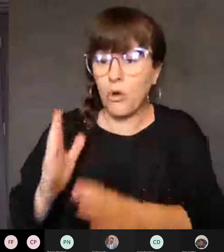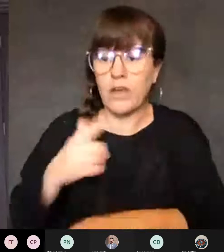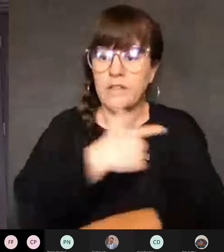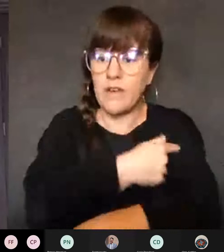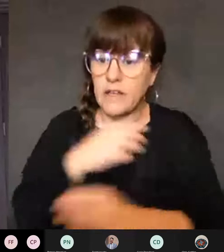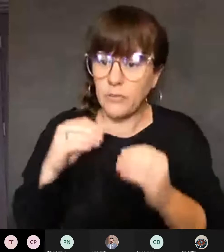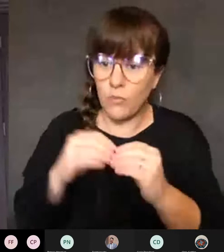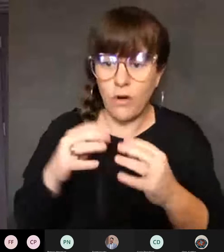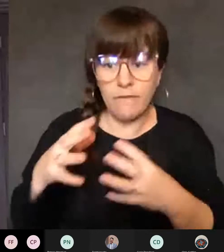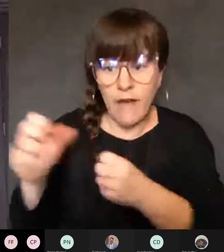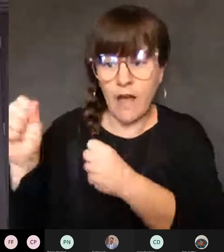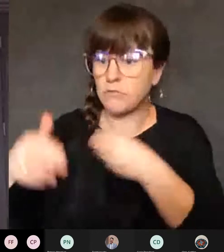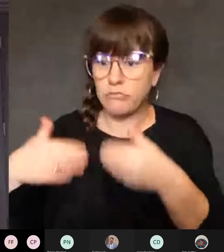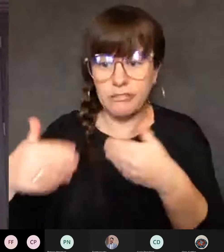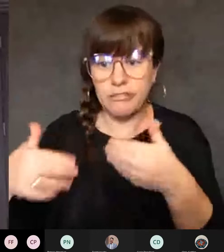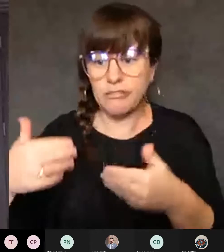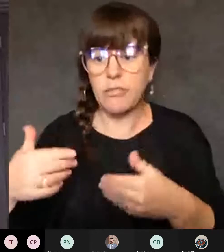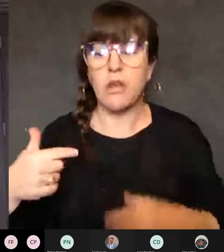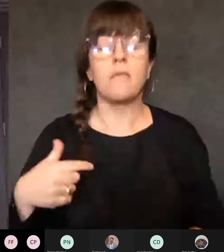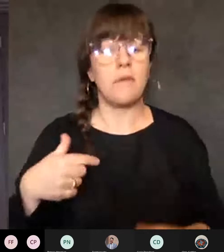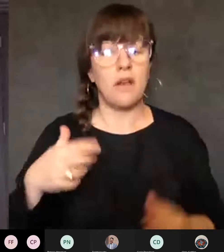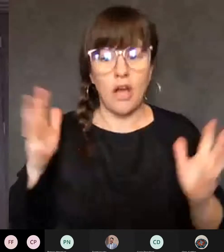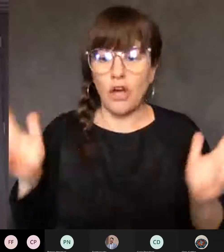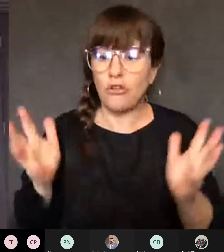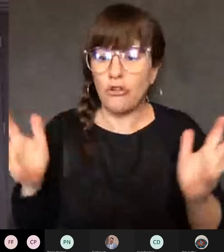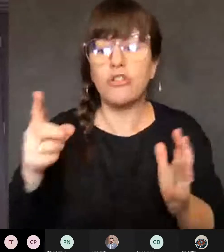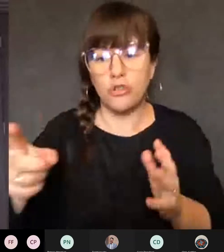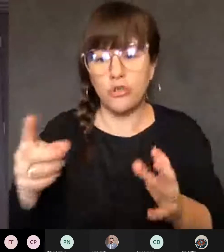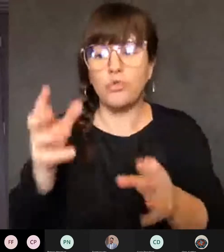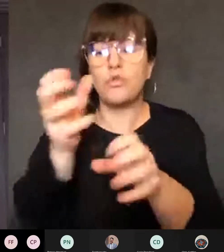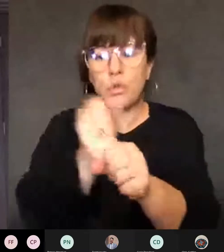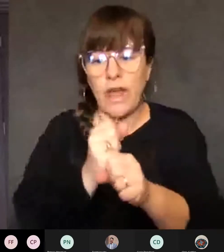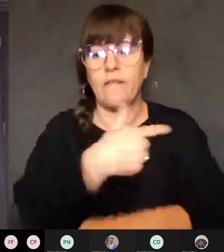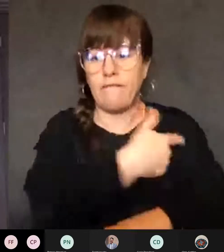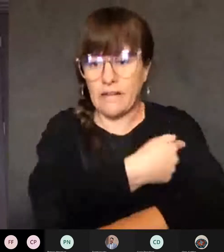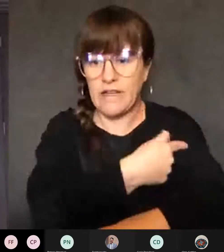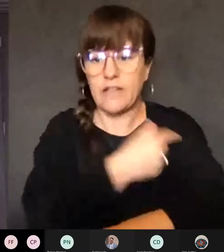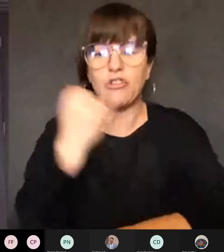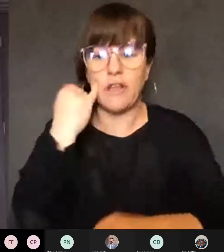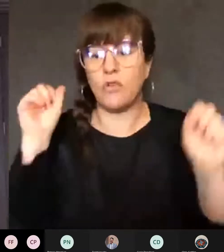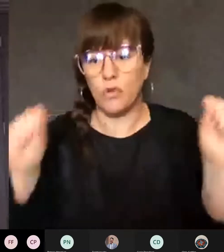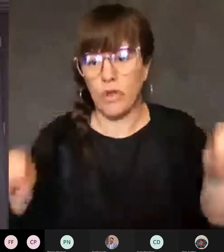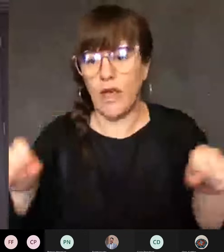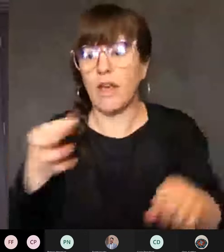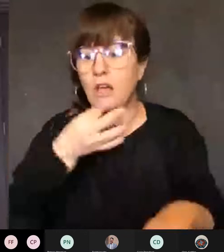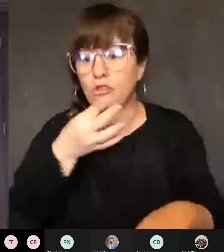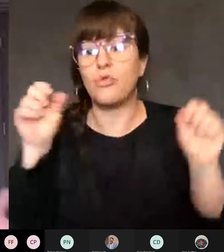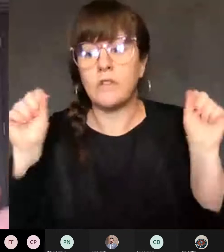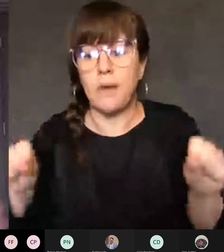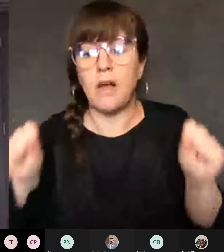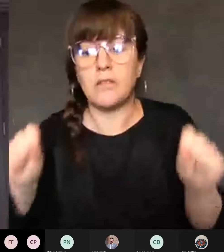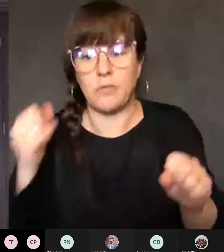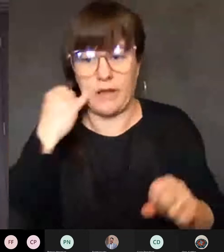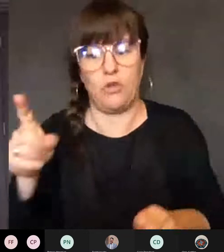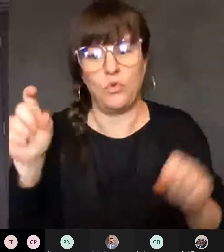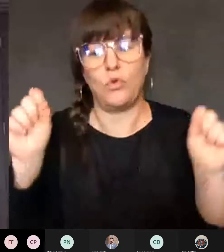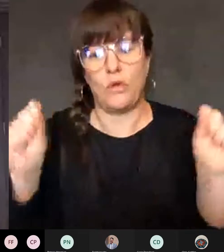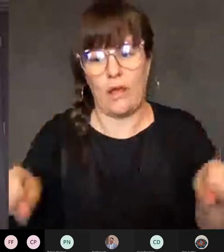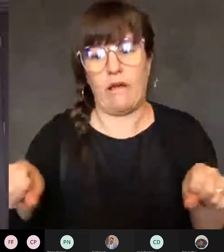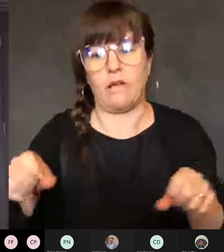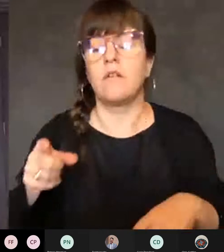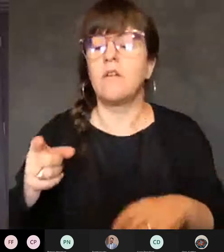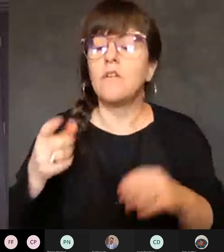can say for sure is that I urge you to get a vaccination if you can, and as soon as you can. So sign up through